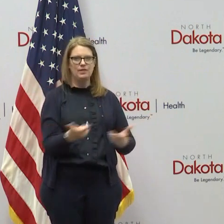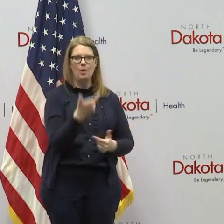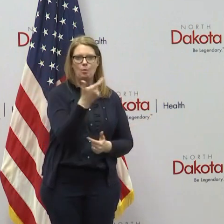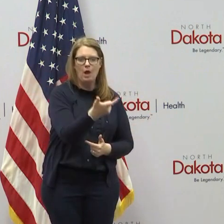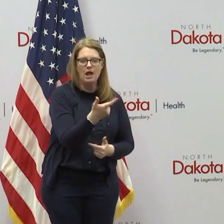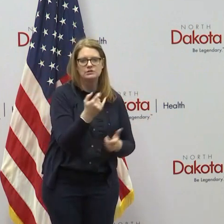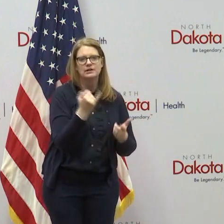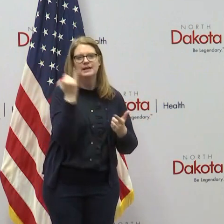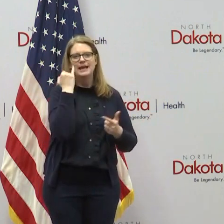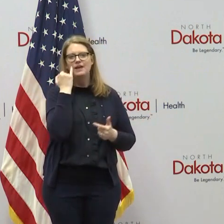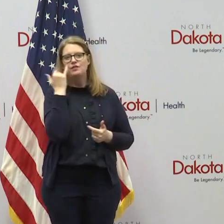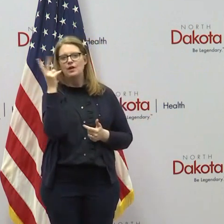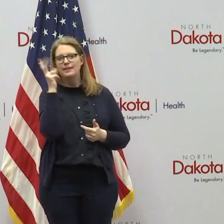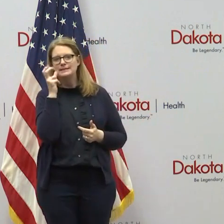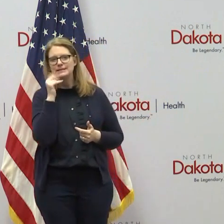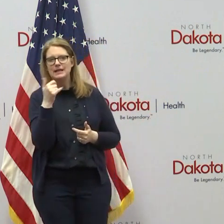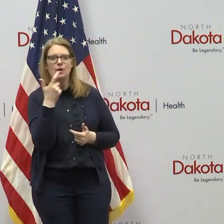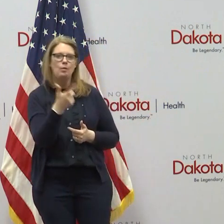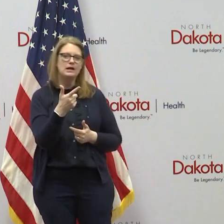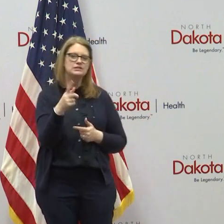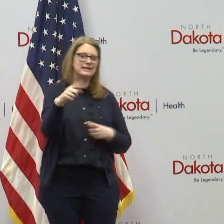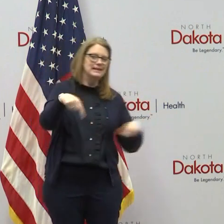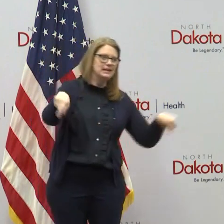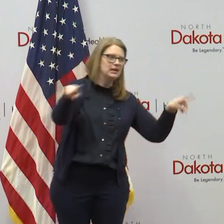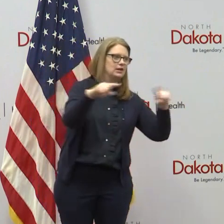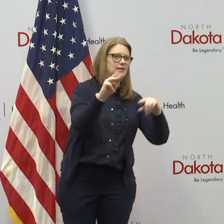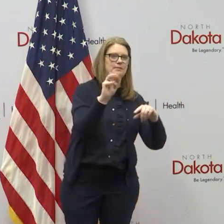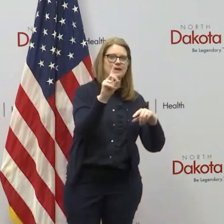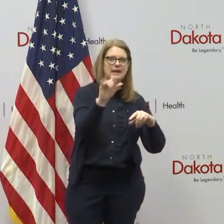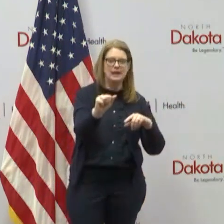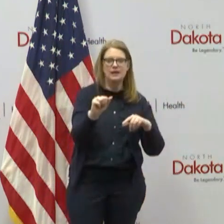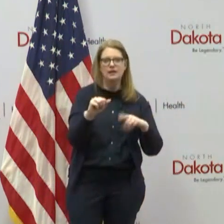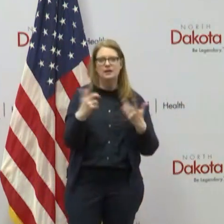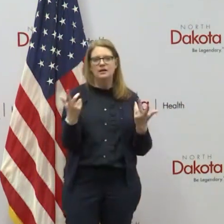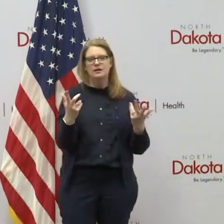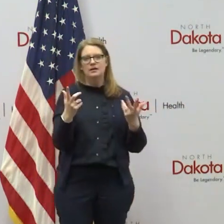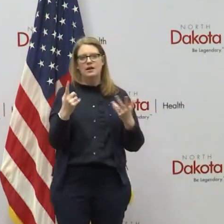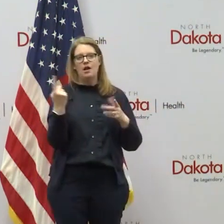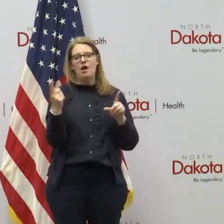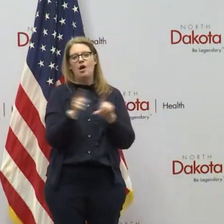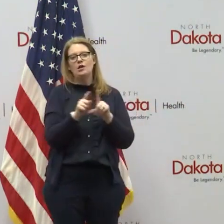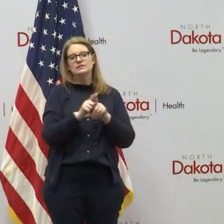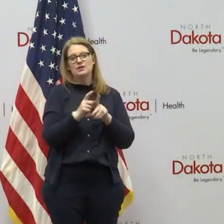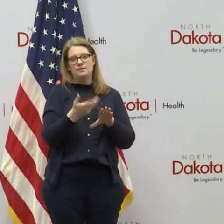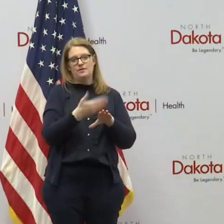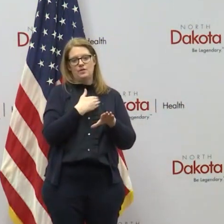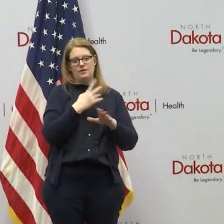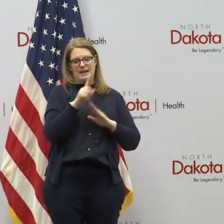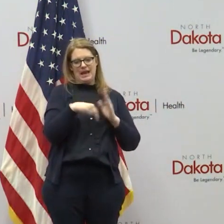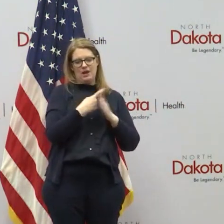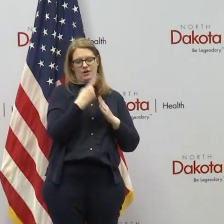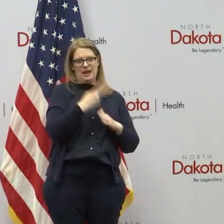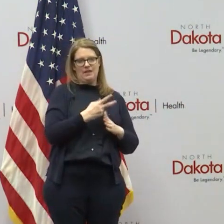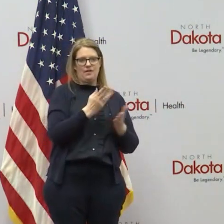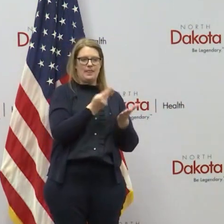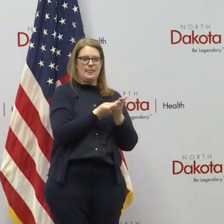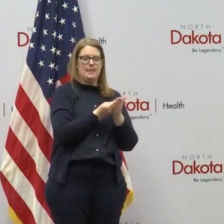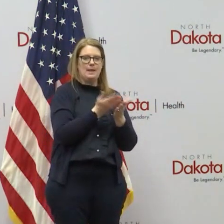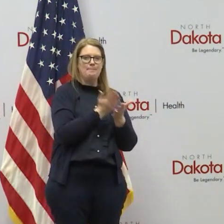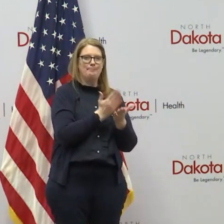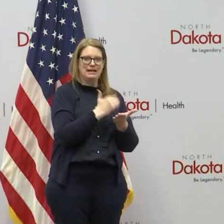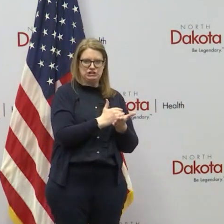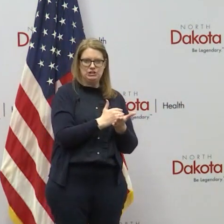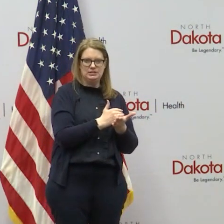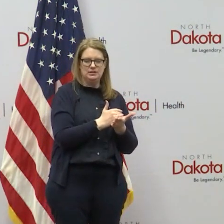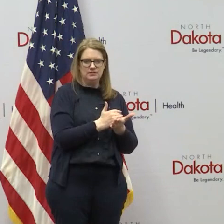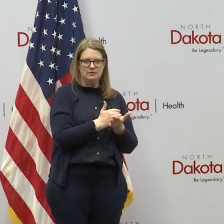If you're listening today, if you're watching this, if you're in the media that was here, if you're in the media and you're here also earlier today for an hour and a half earlier on the budget stuff, thank you